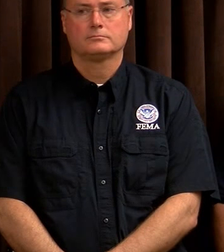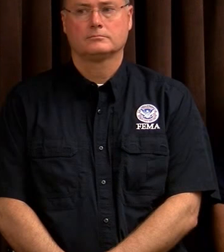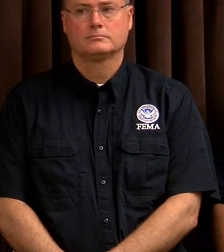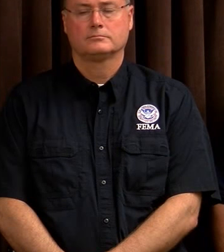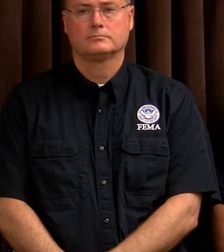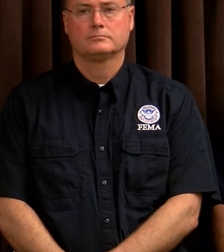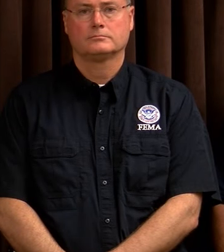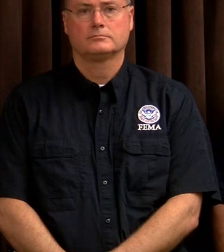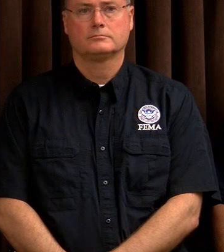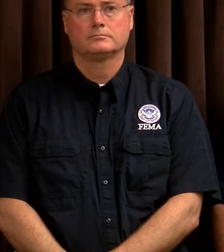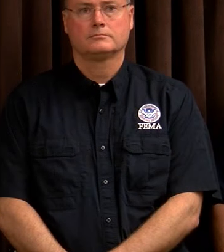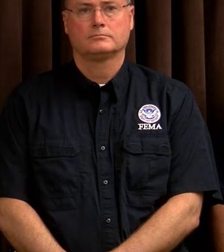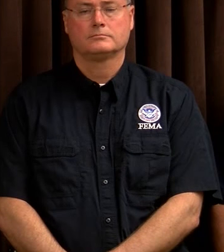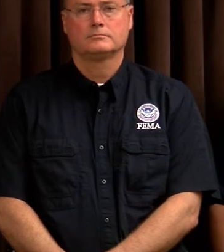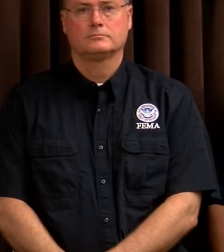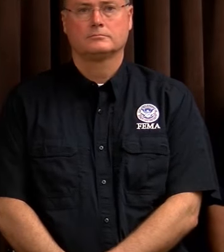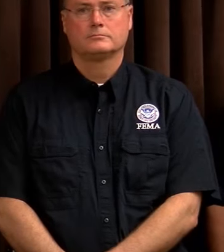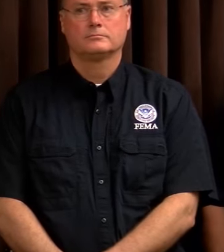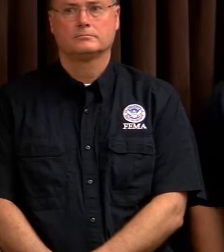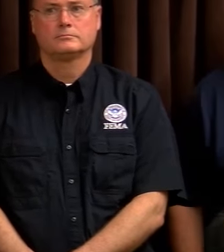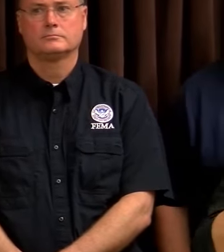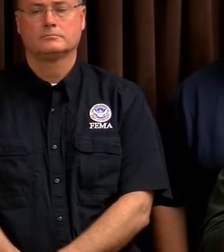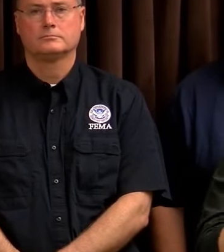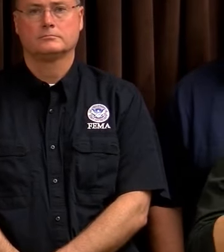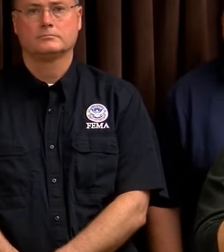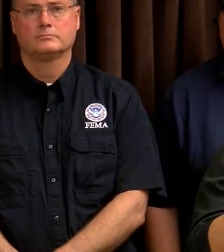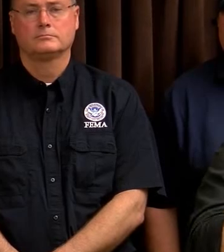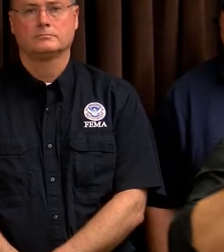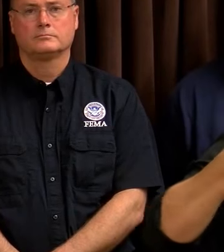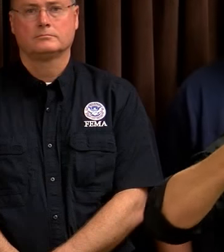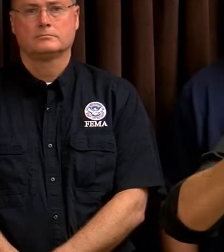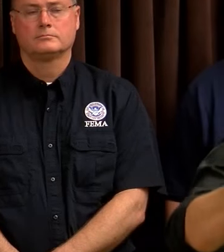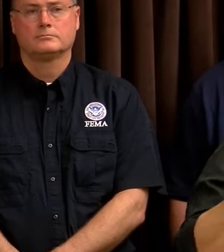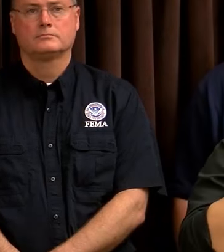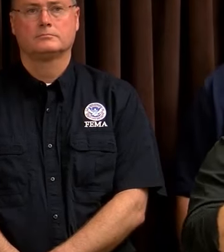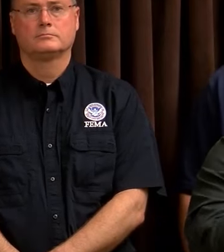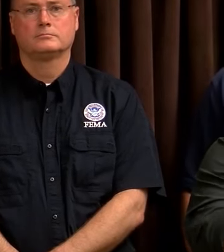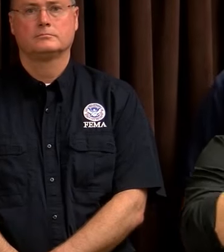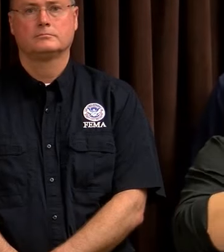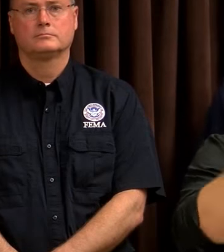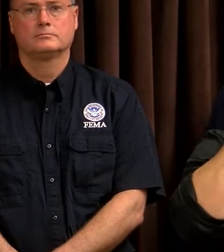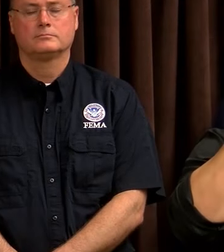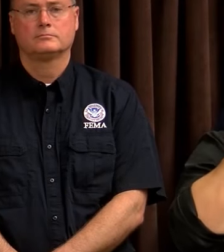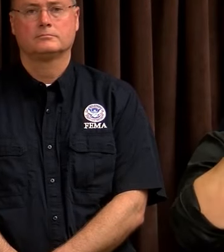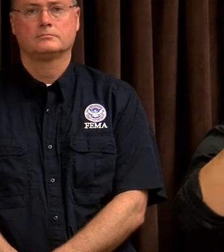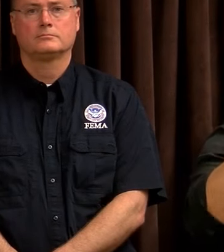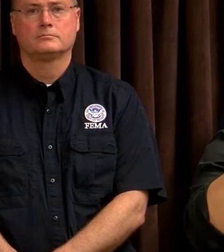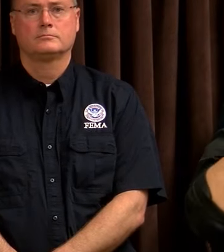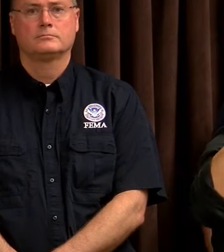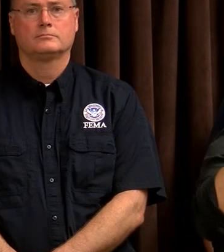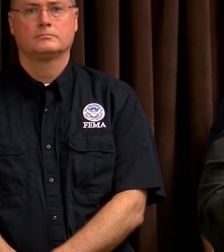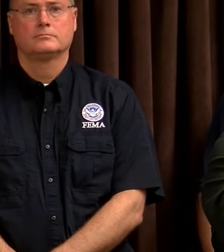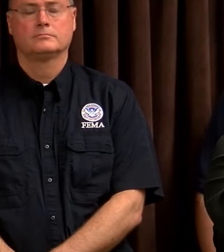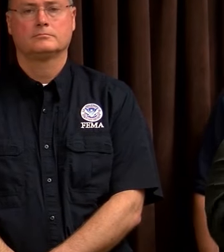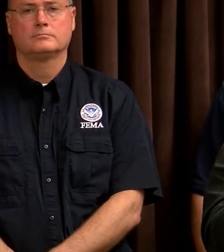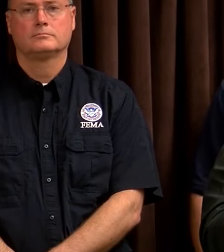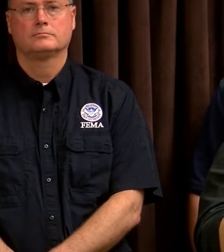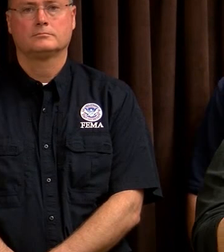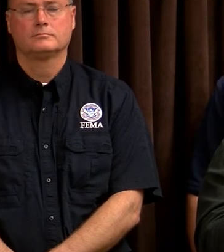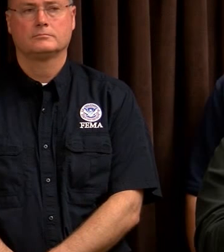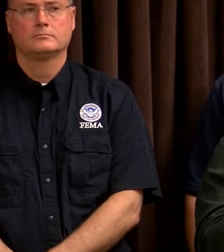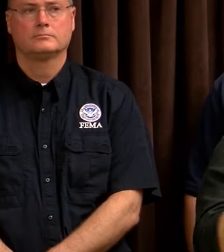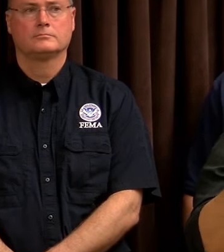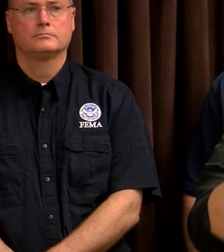is a fire-prone community, and we want to make sure that for the future, fires, there's as much